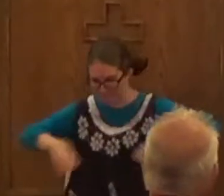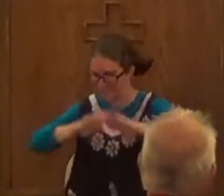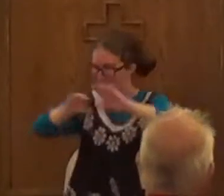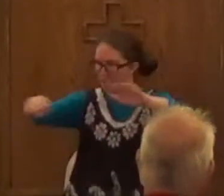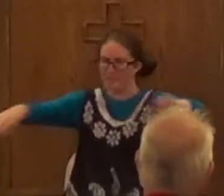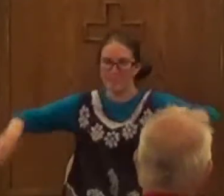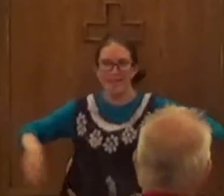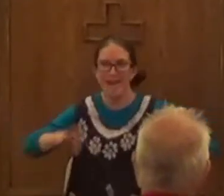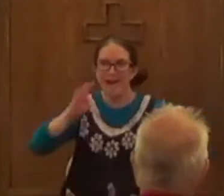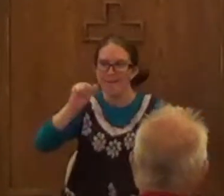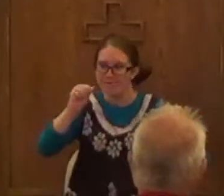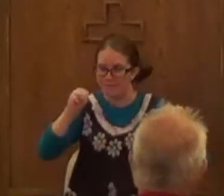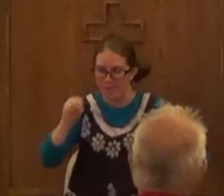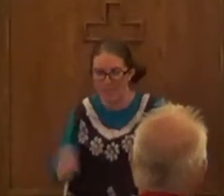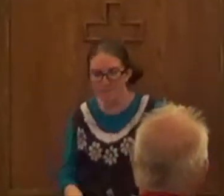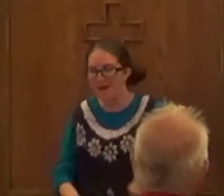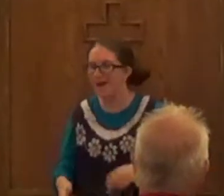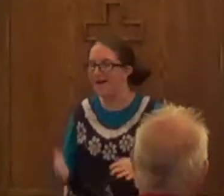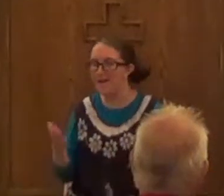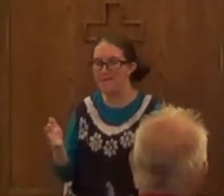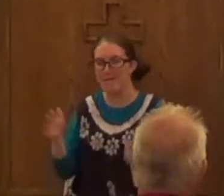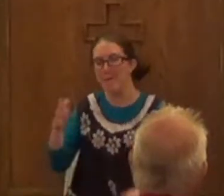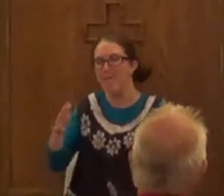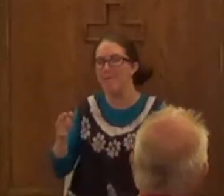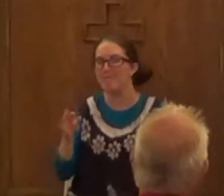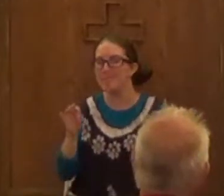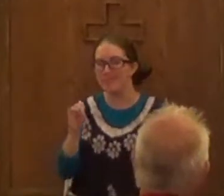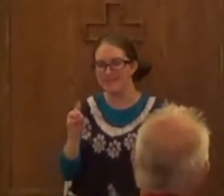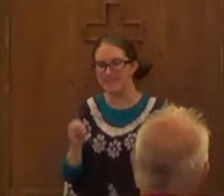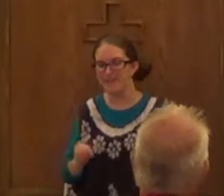drown in foam. I almost did. And